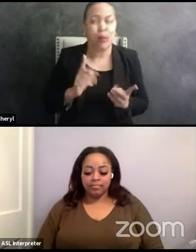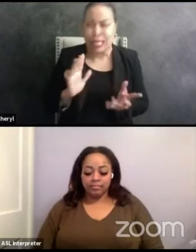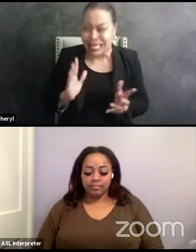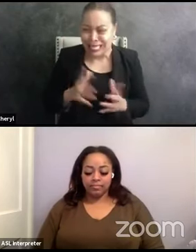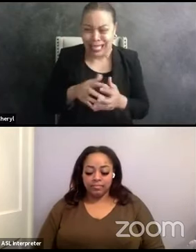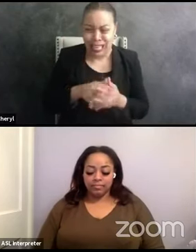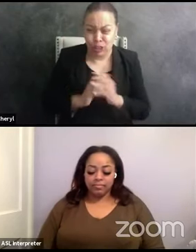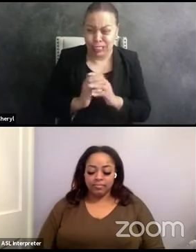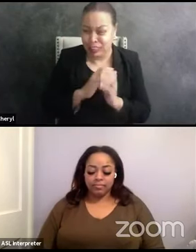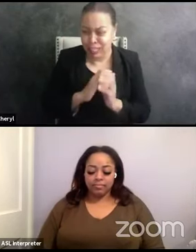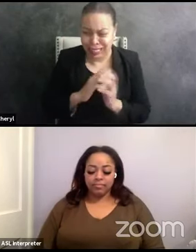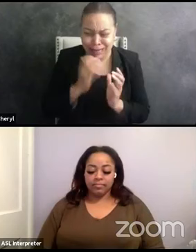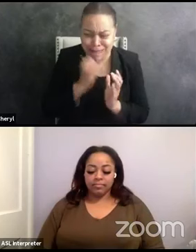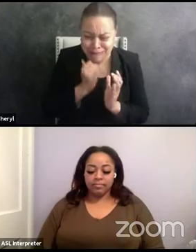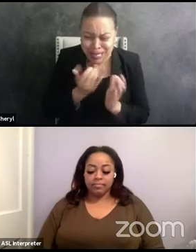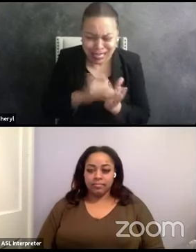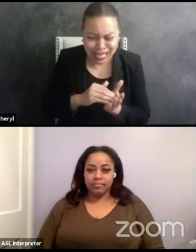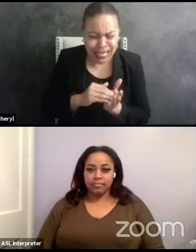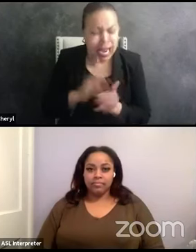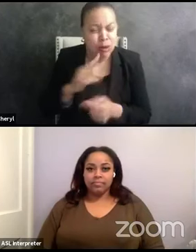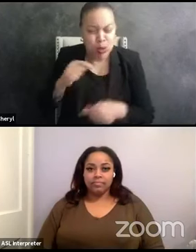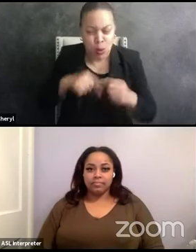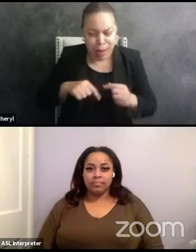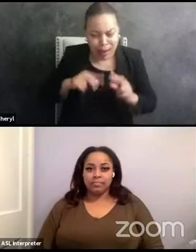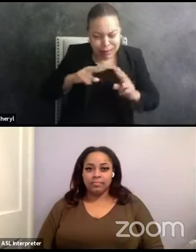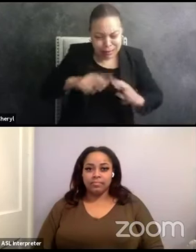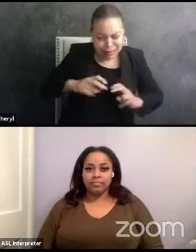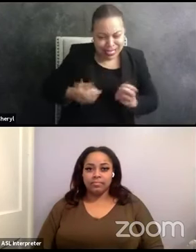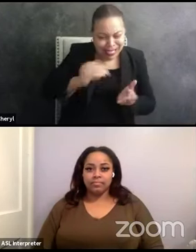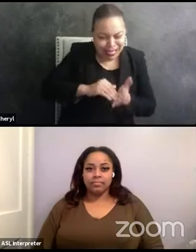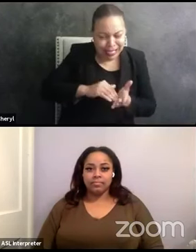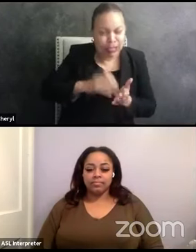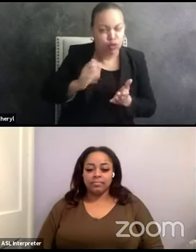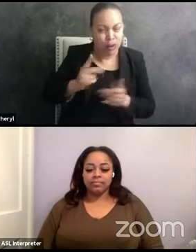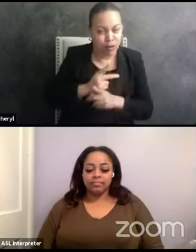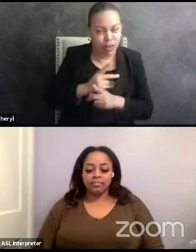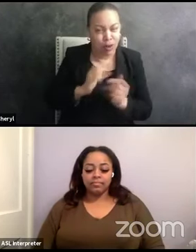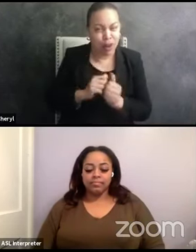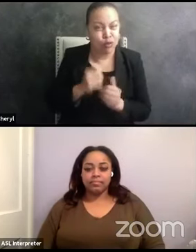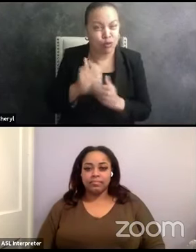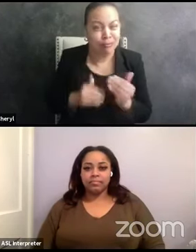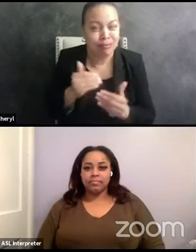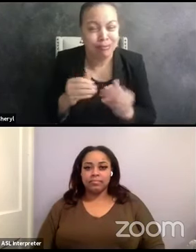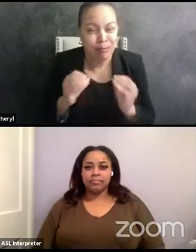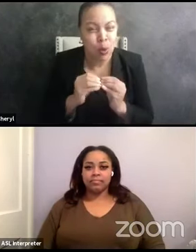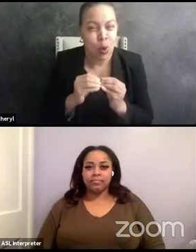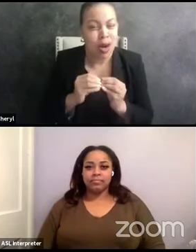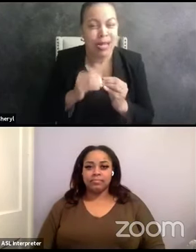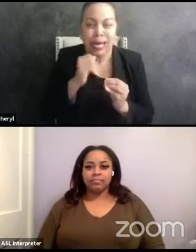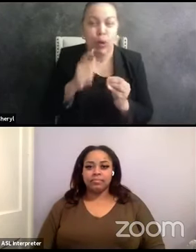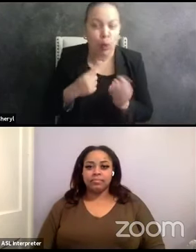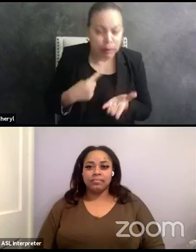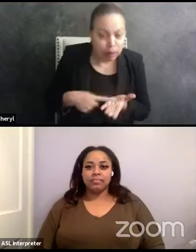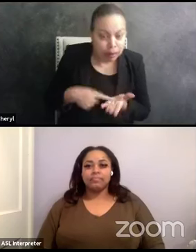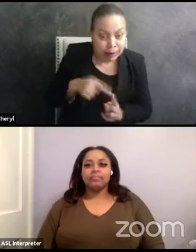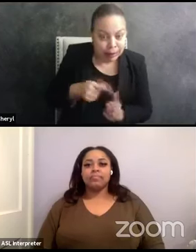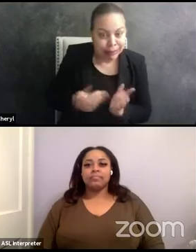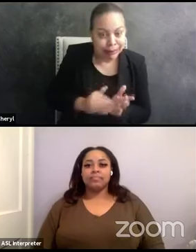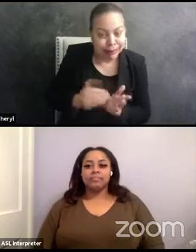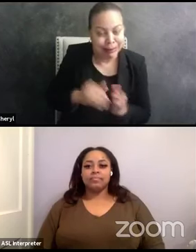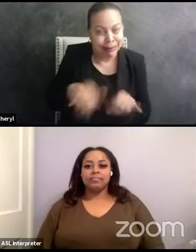Let me go back and try to, figure out how I can move past these arguments into something that really means something.